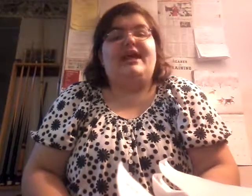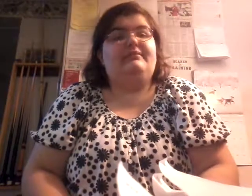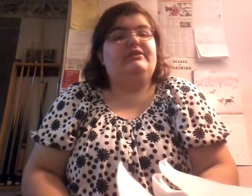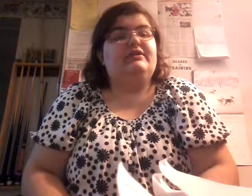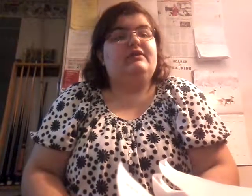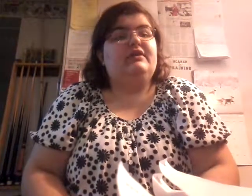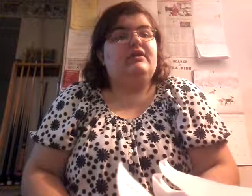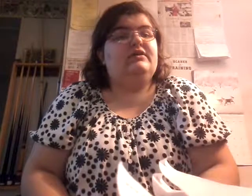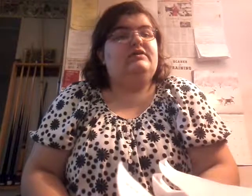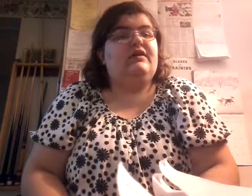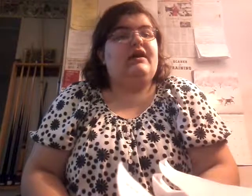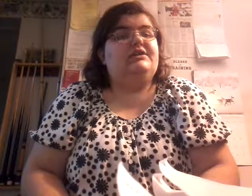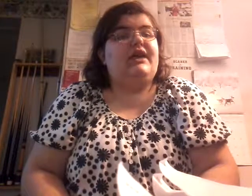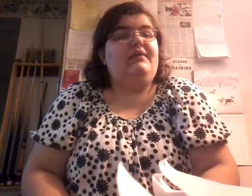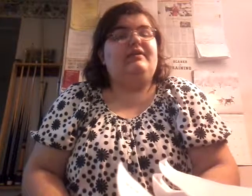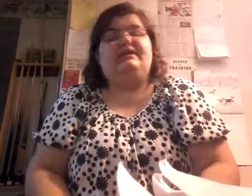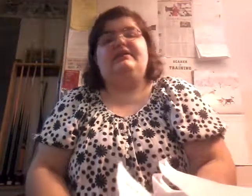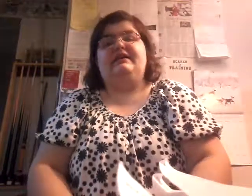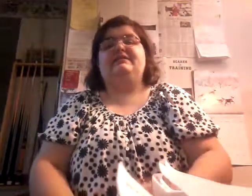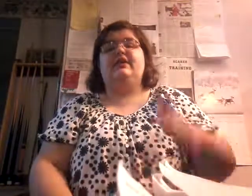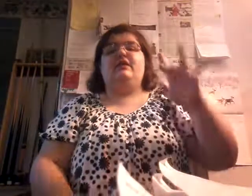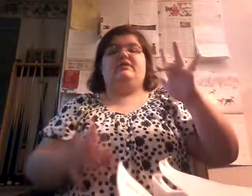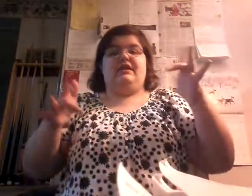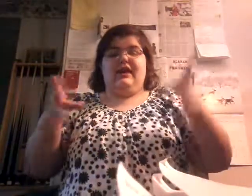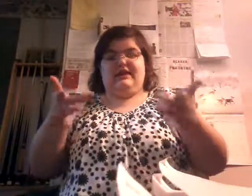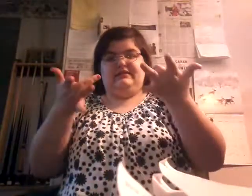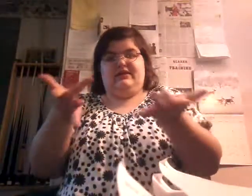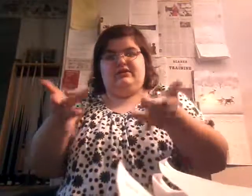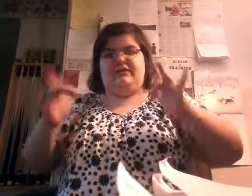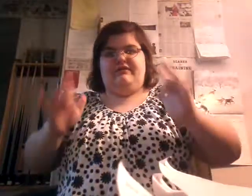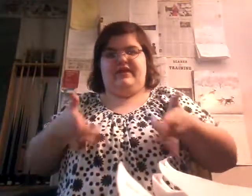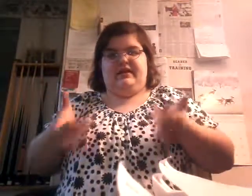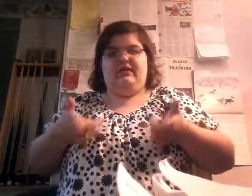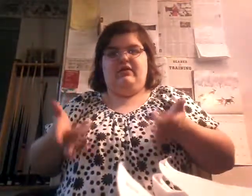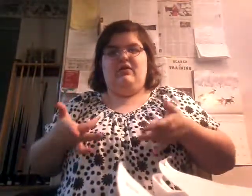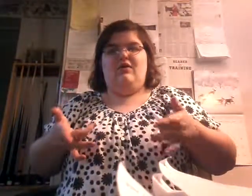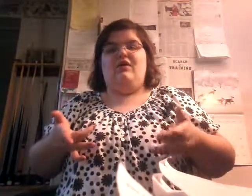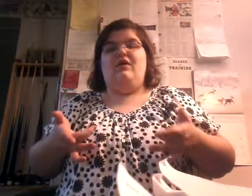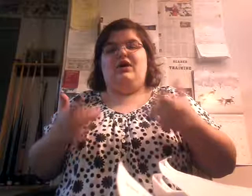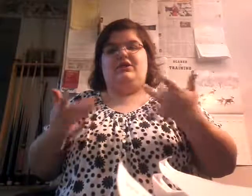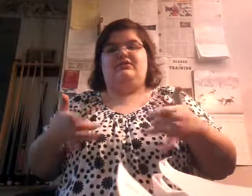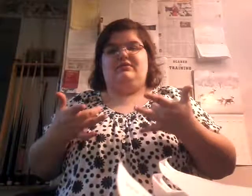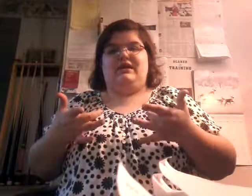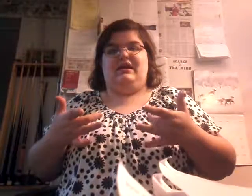ashamed. So ashamed is this. You take your hands like you're doing feeling, or you're doing